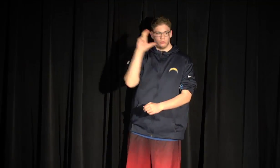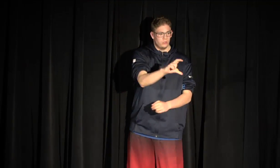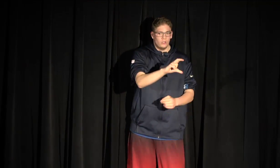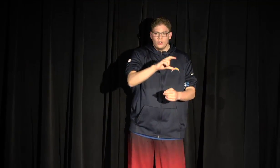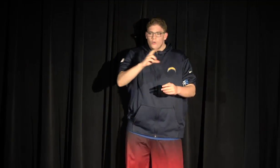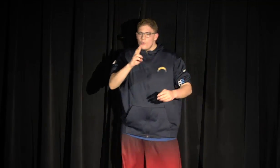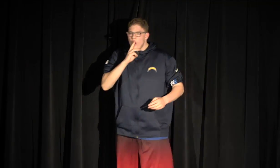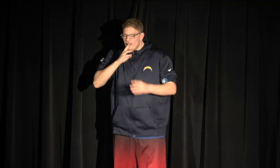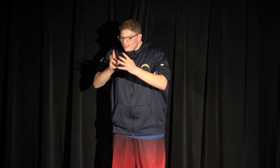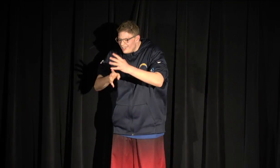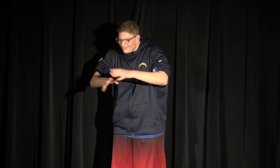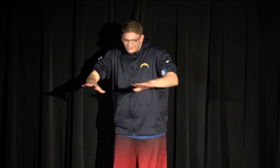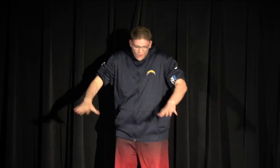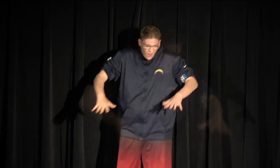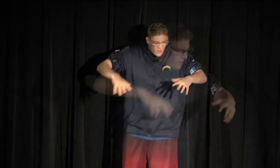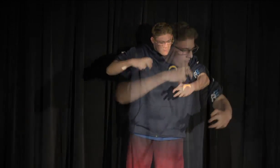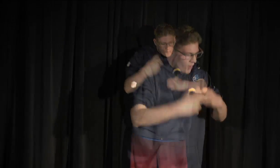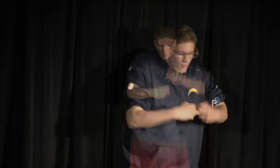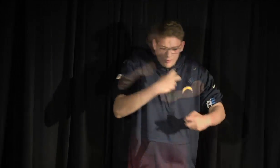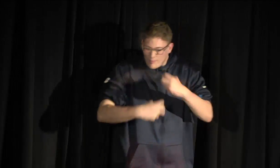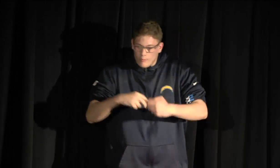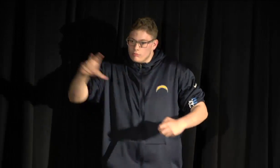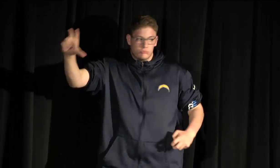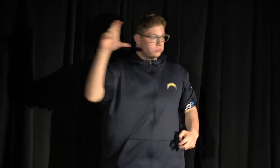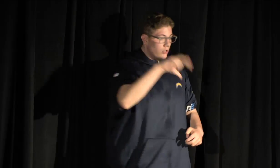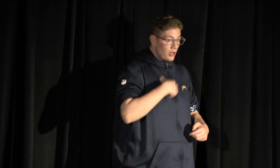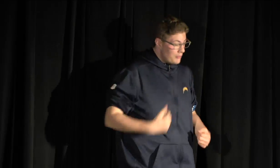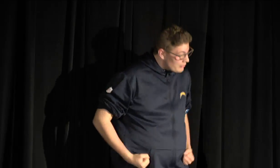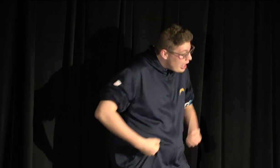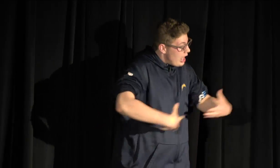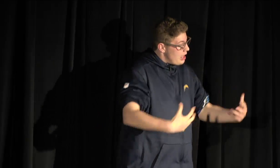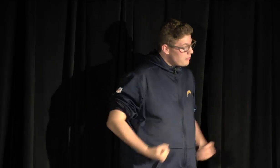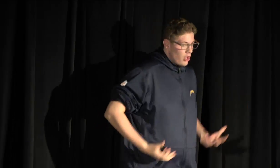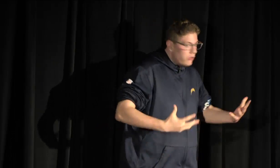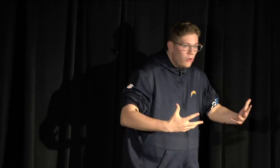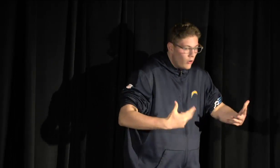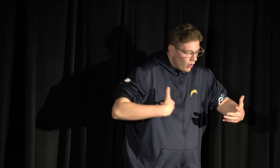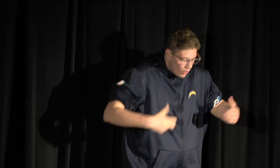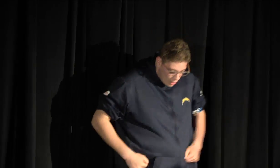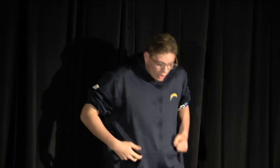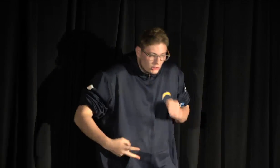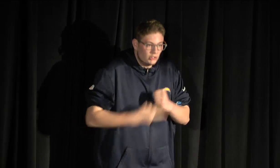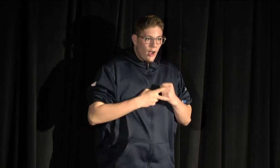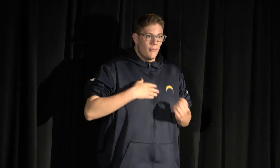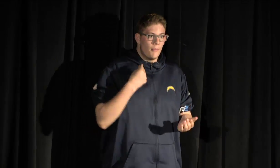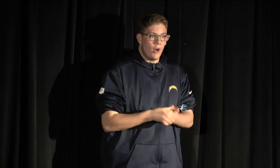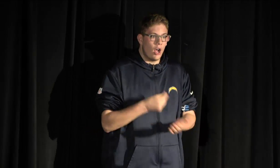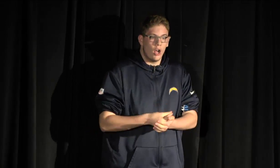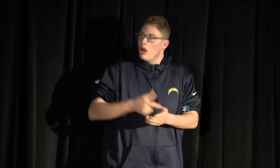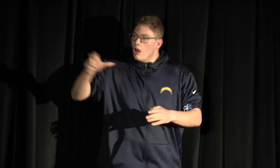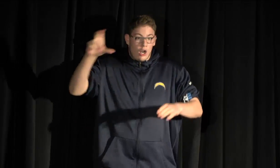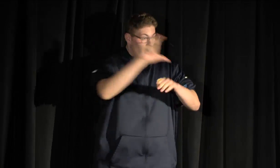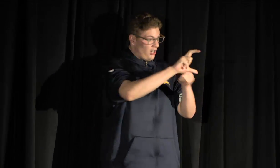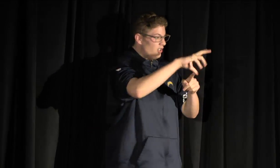I heard a rumor that the water has caused so many floods and so many problems, and they're spending all this money, but I'm able to save my